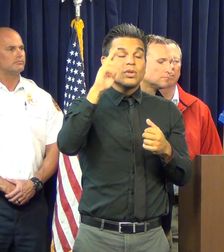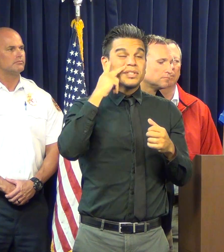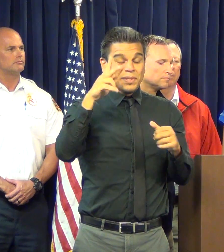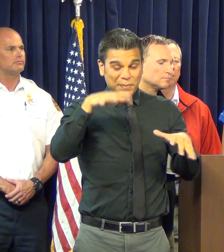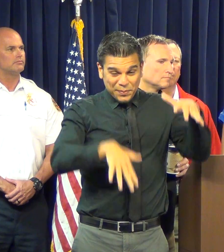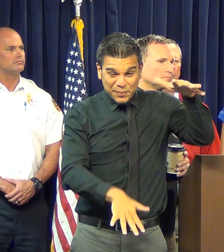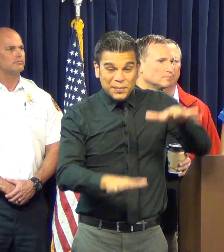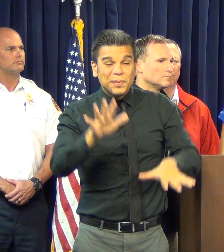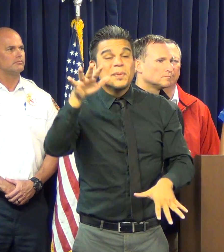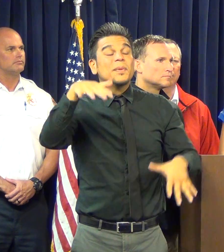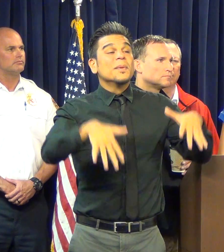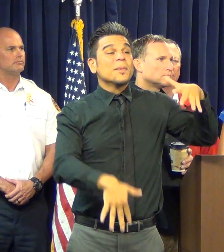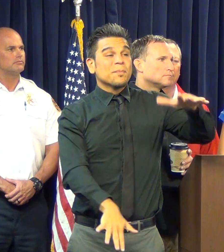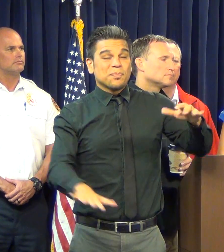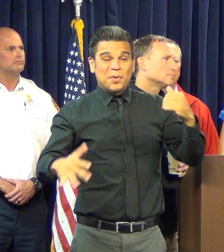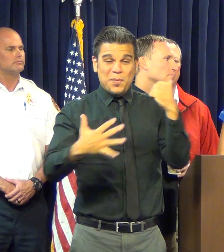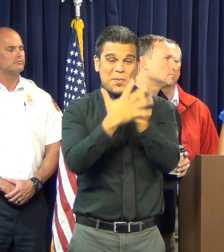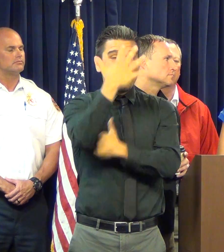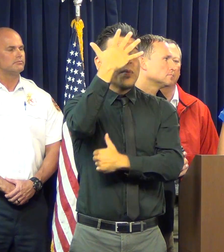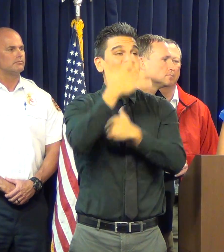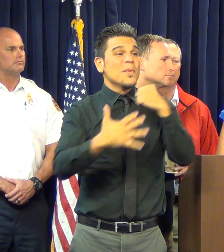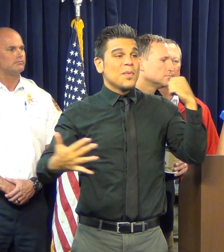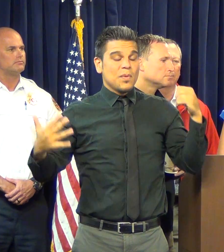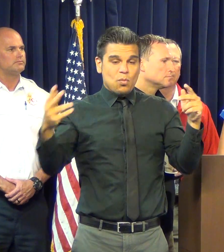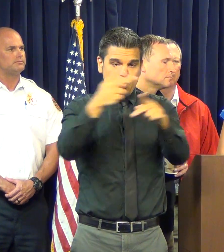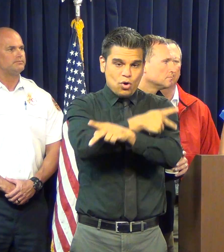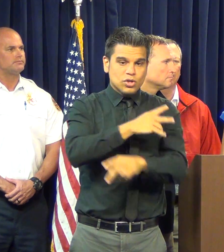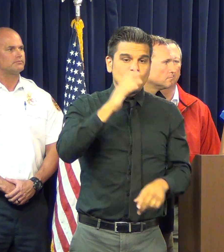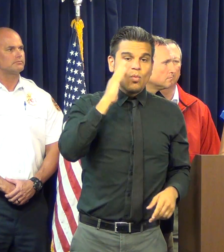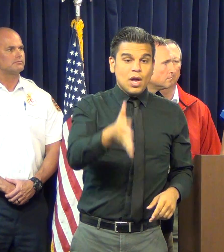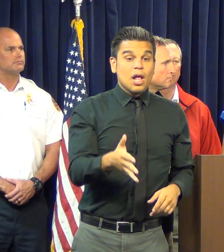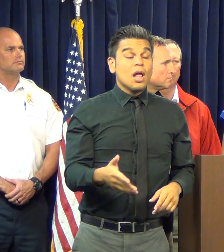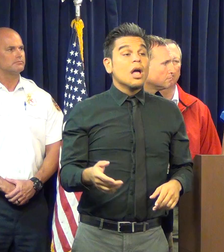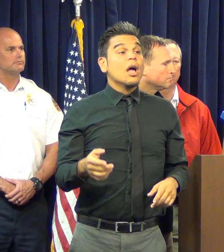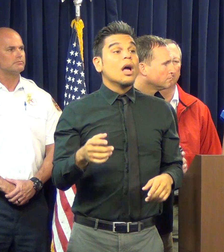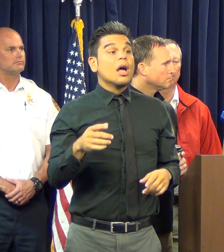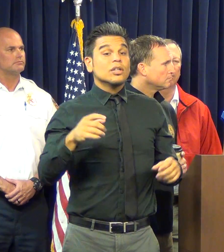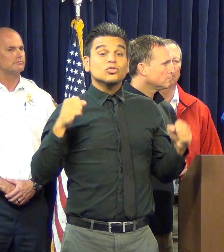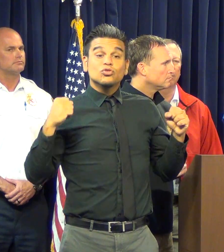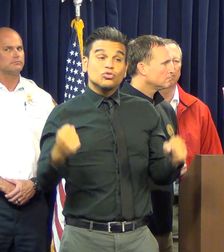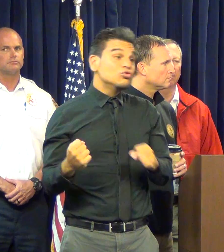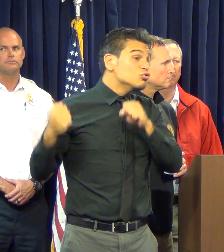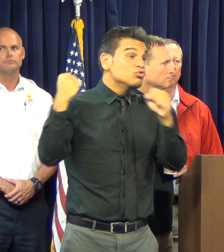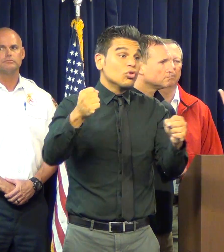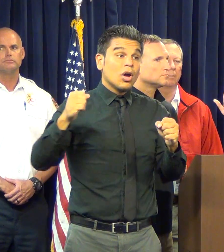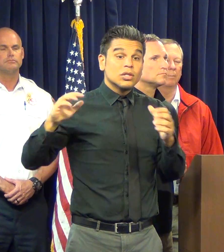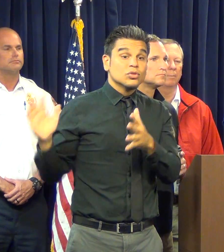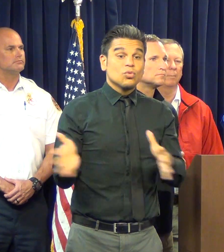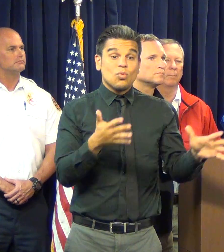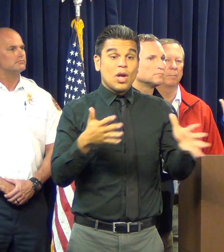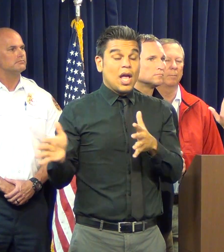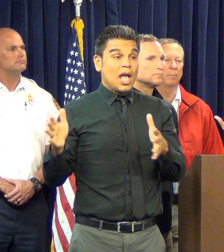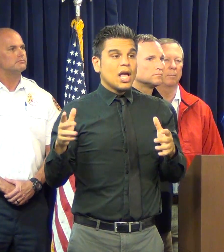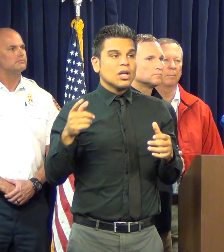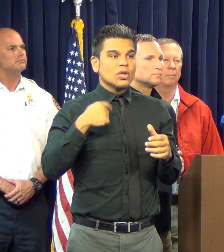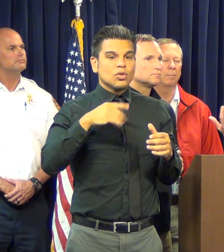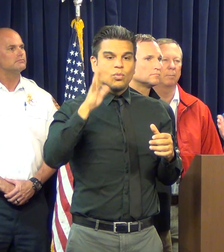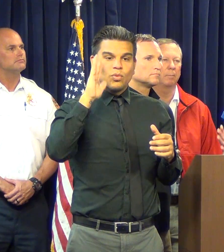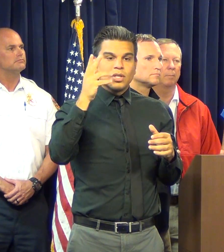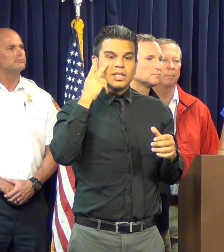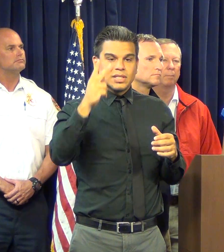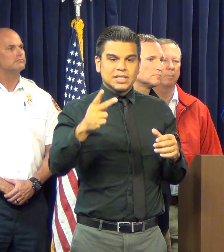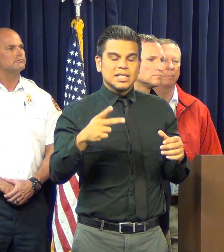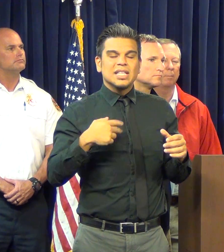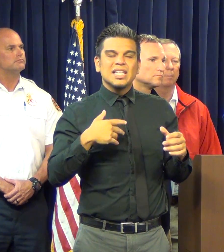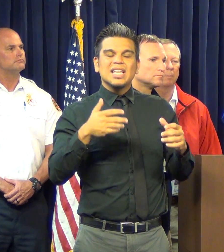increase in waves. One of the things I do want to caution is the strongest winds are going to be in these convective bands that are rotating around the